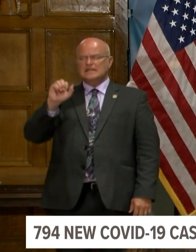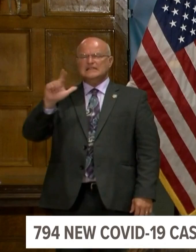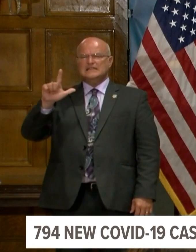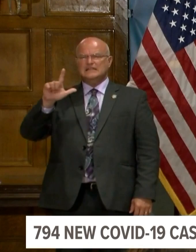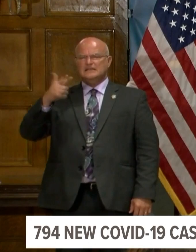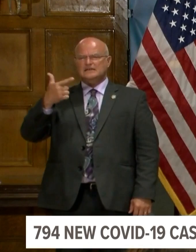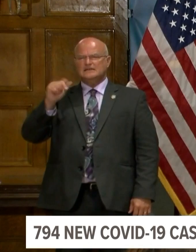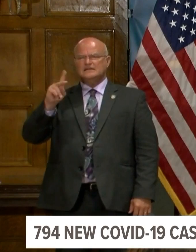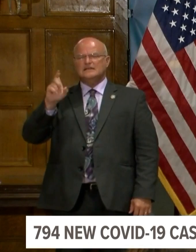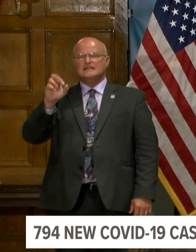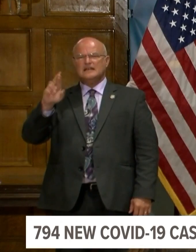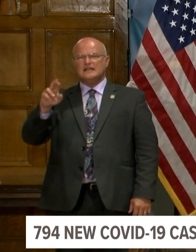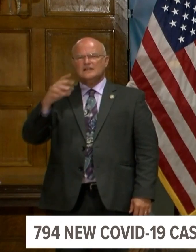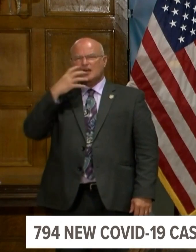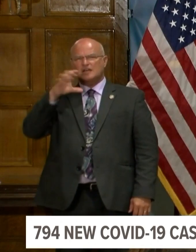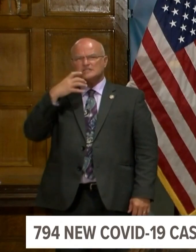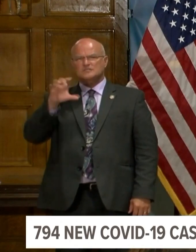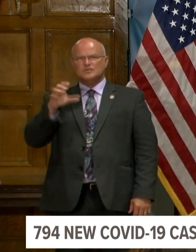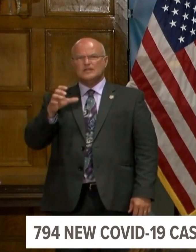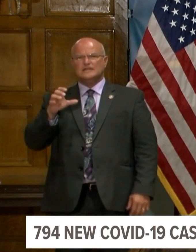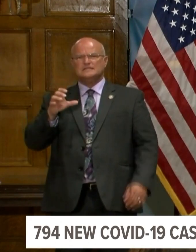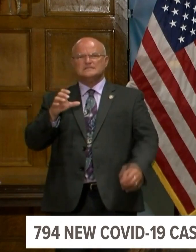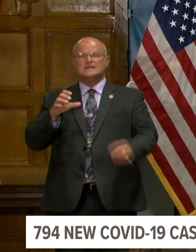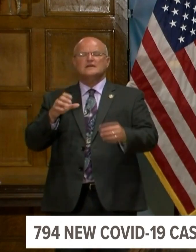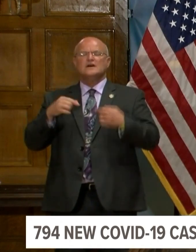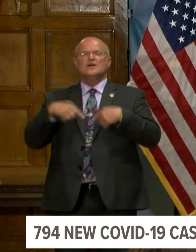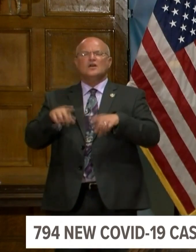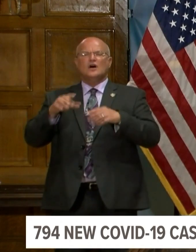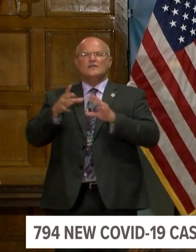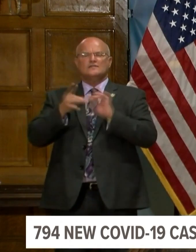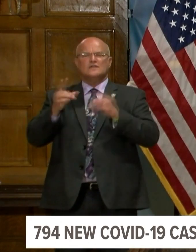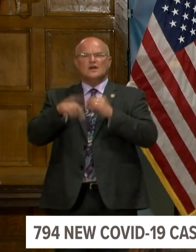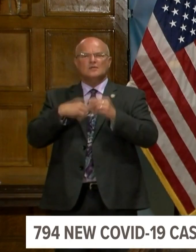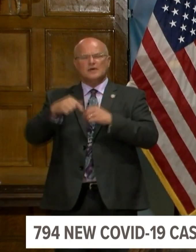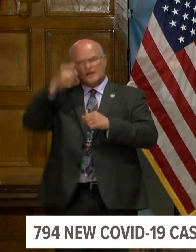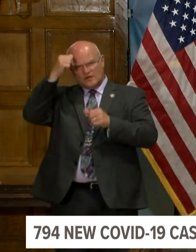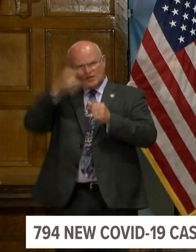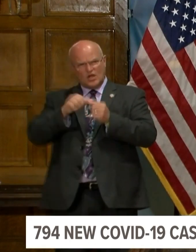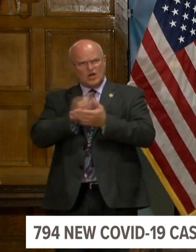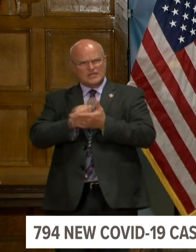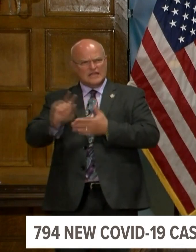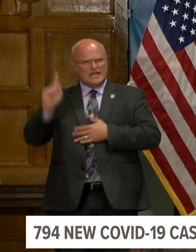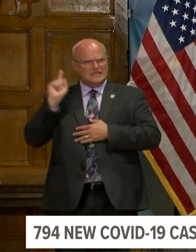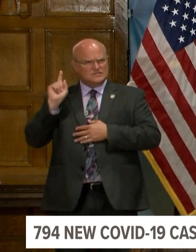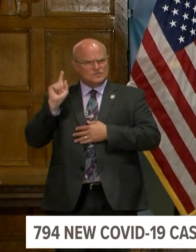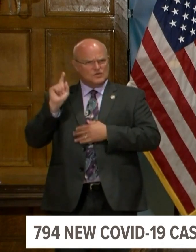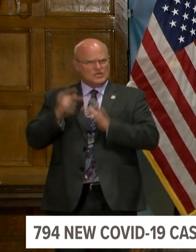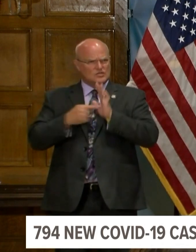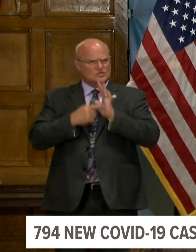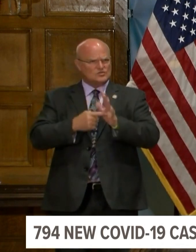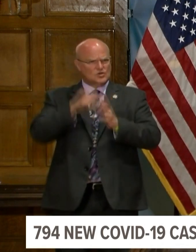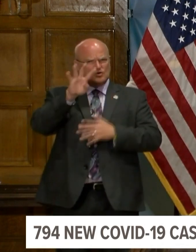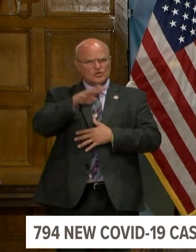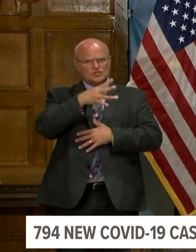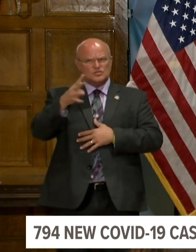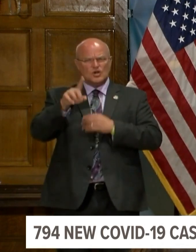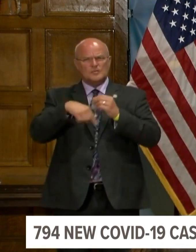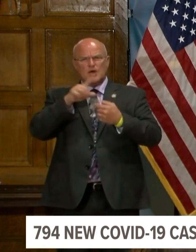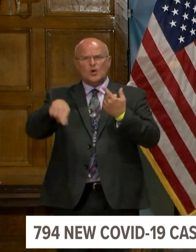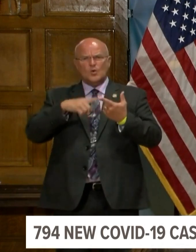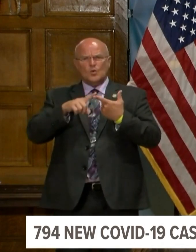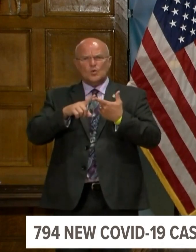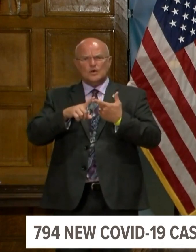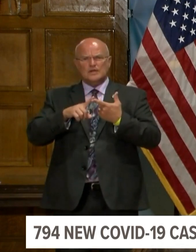question really is for Dr. Smith. Along the lines of what you're talking about, as I recall last week, he showed a chart about when we were